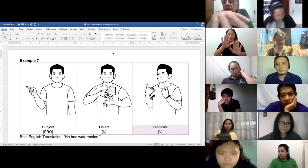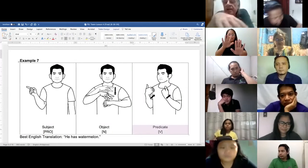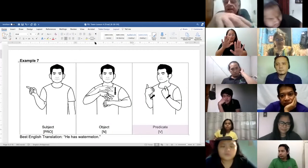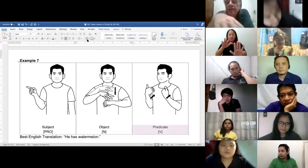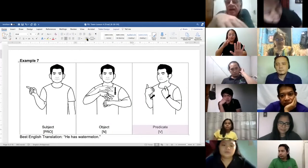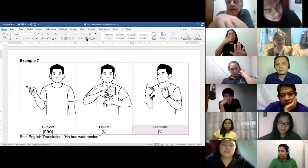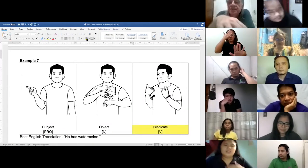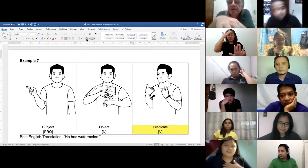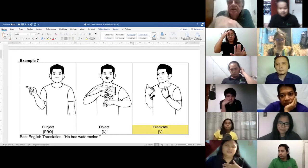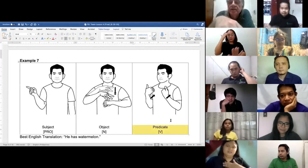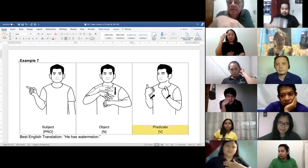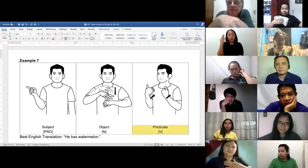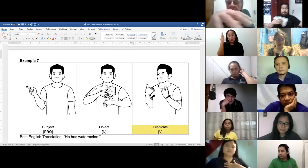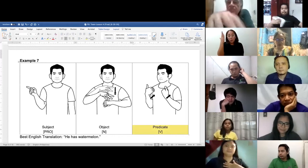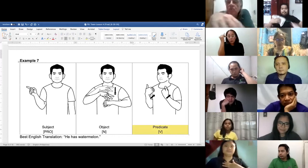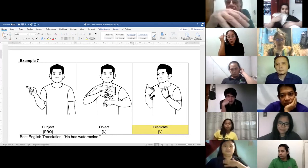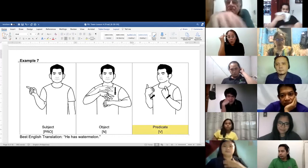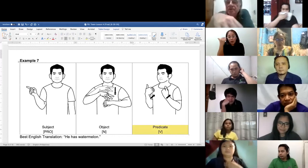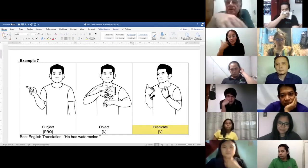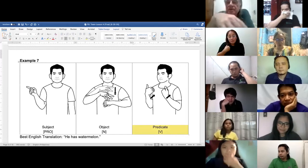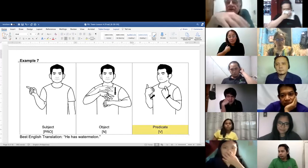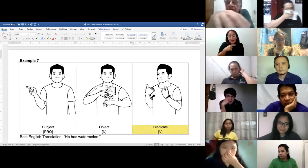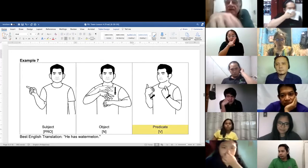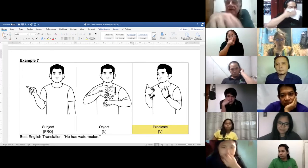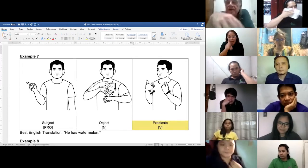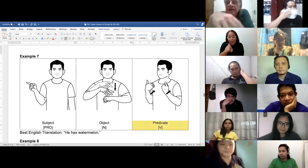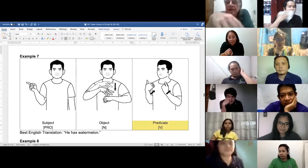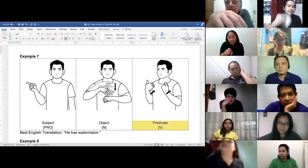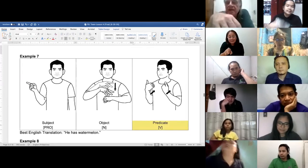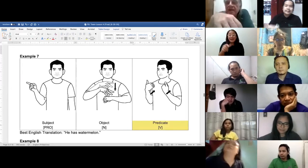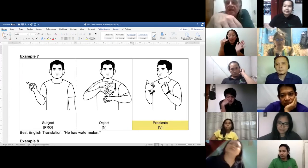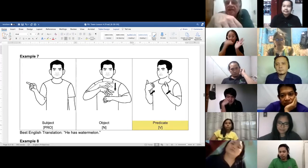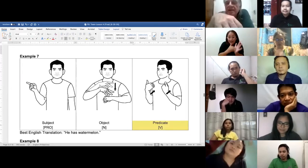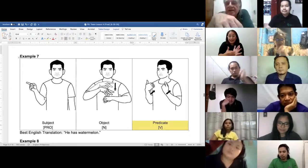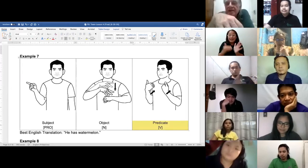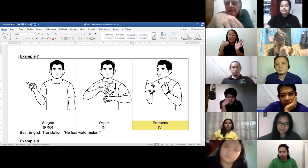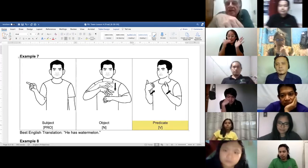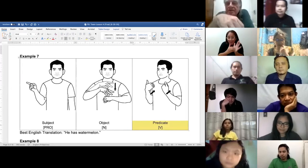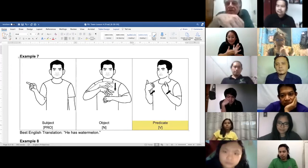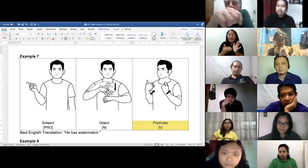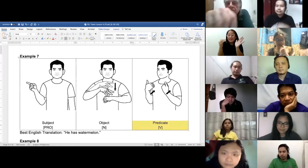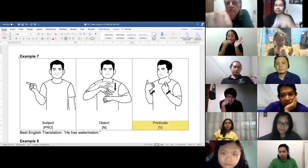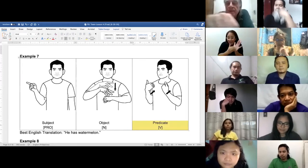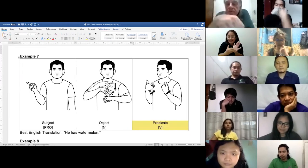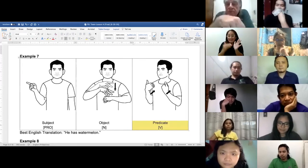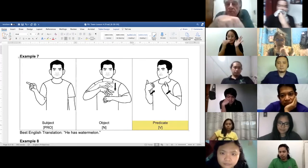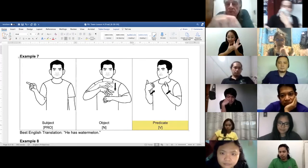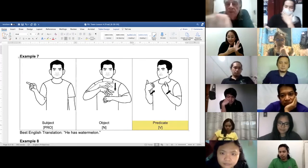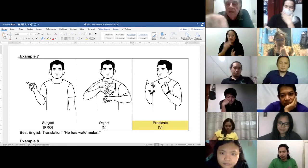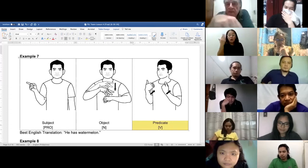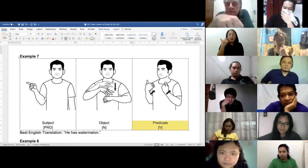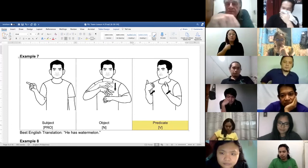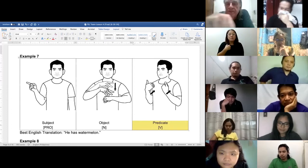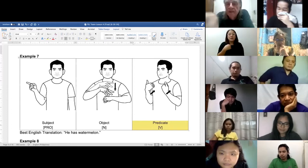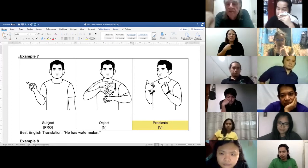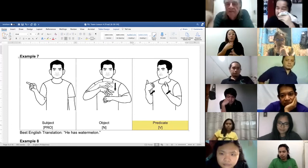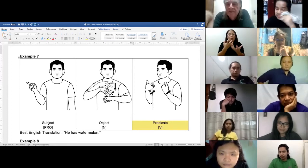keep asking the same question again and again is I want to make sure I understand the